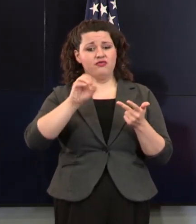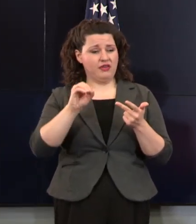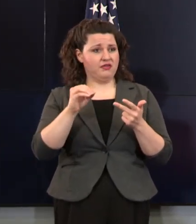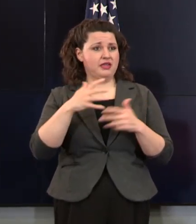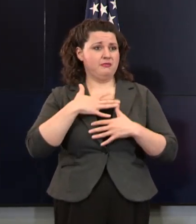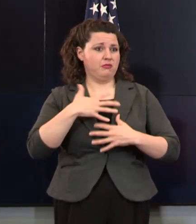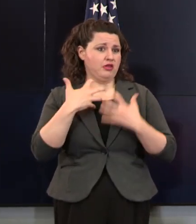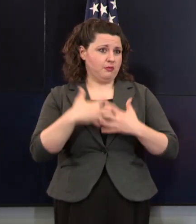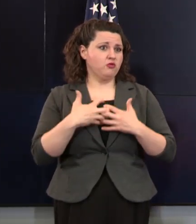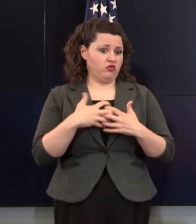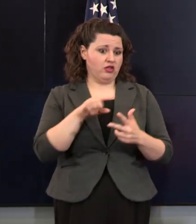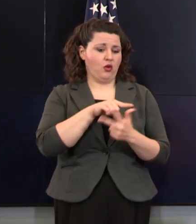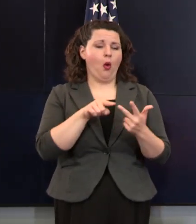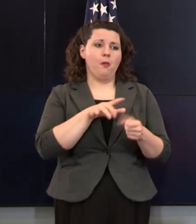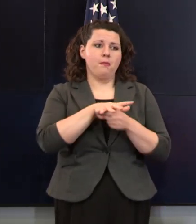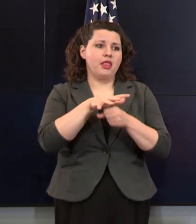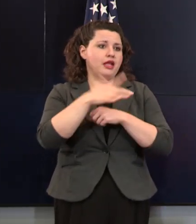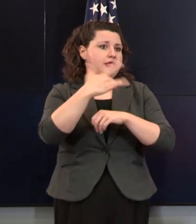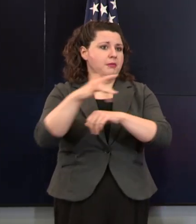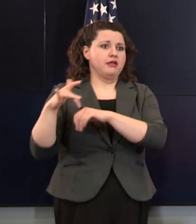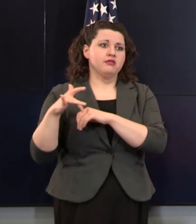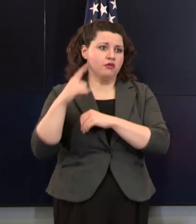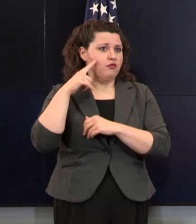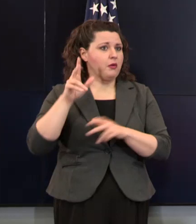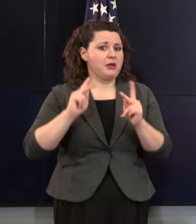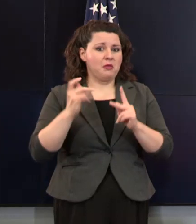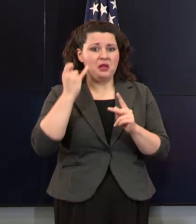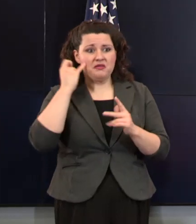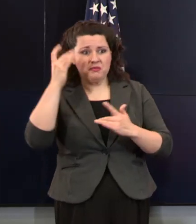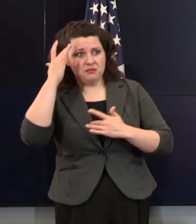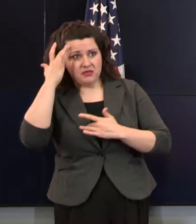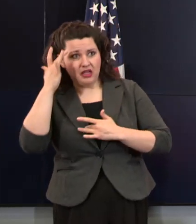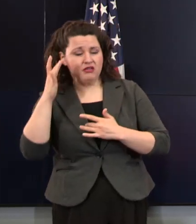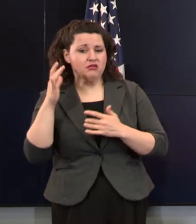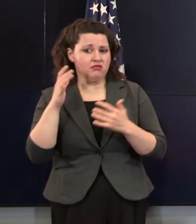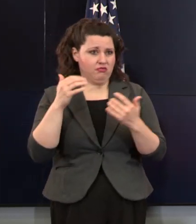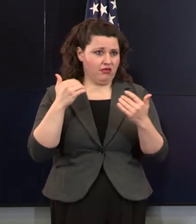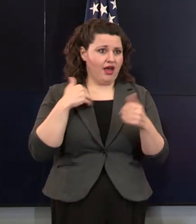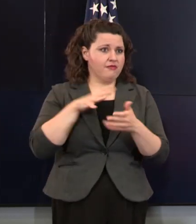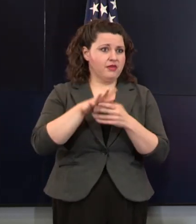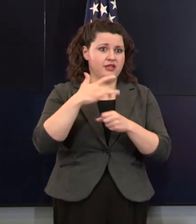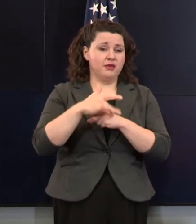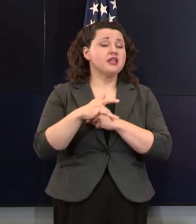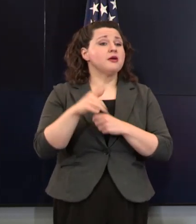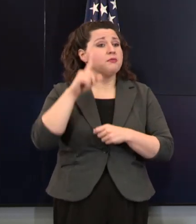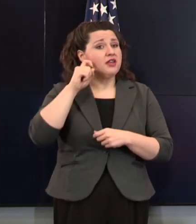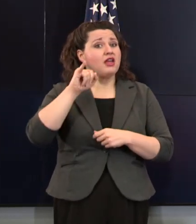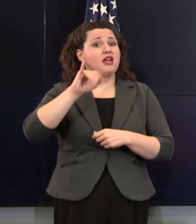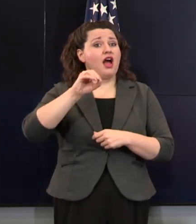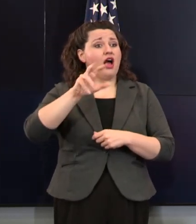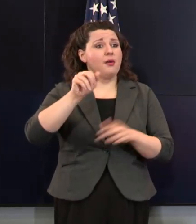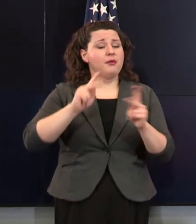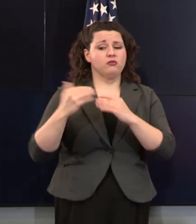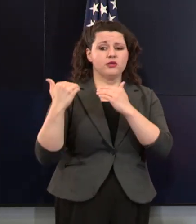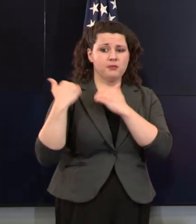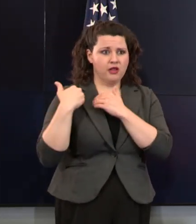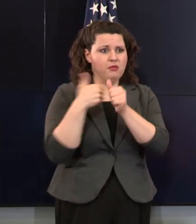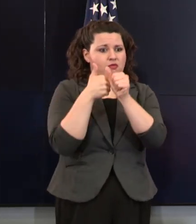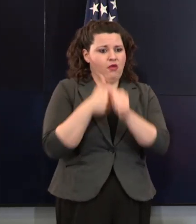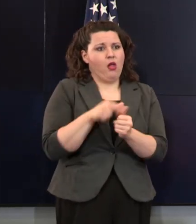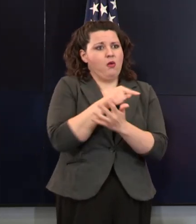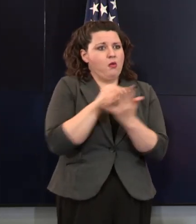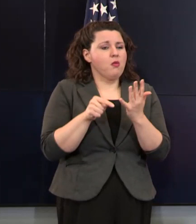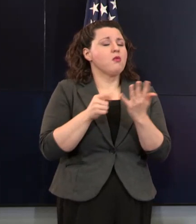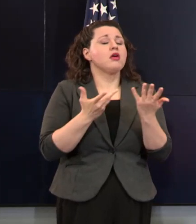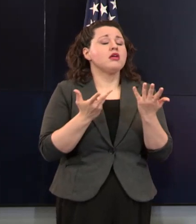vents. So we've been able, with the good work of Iowans, by really being responsible and doing what they've needed to do, we've been able to